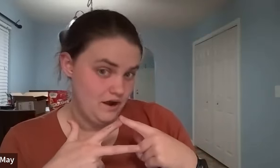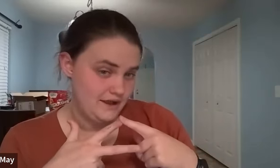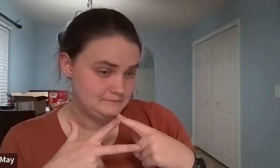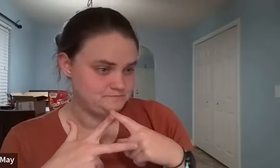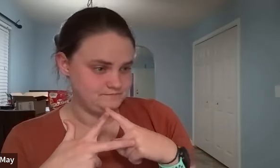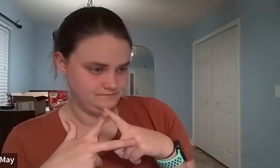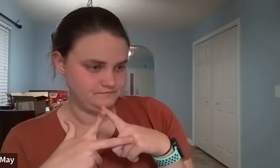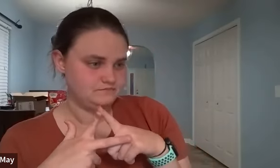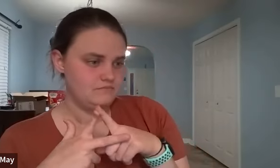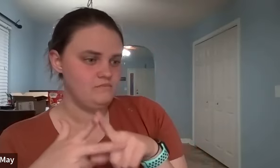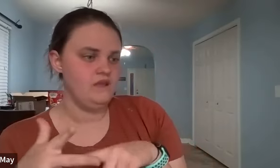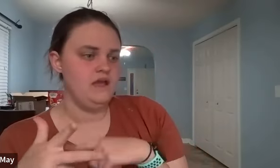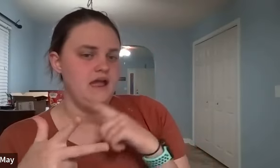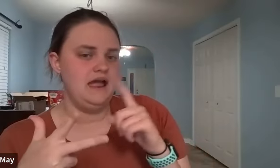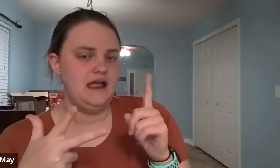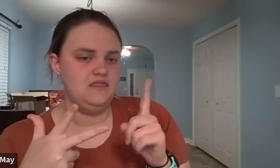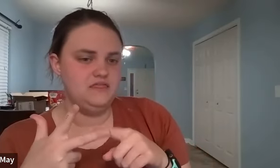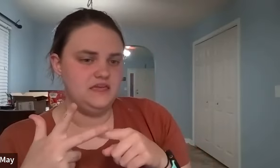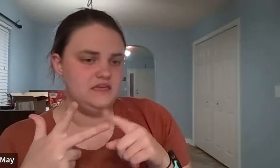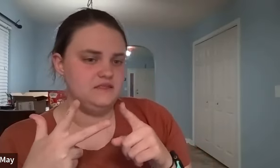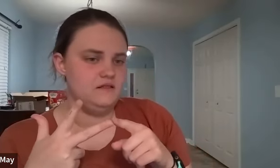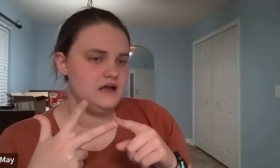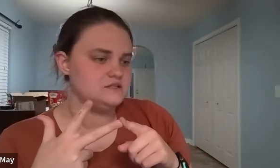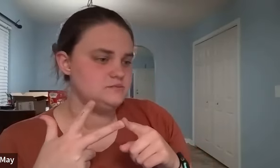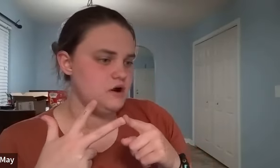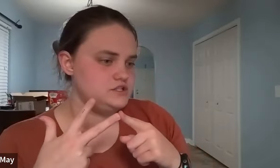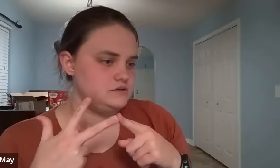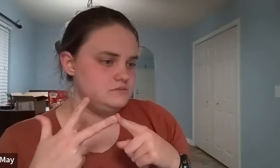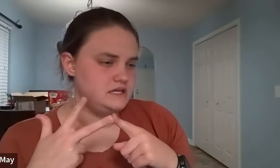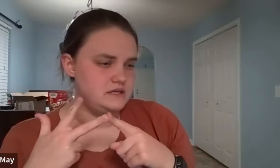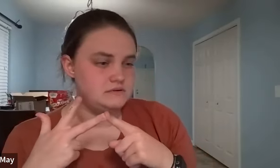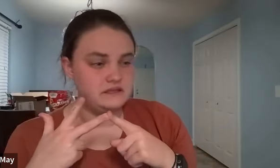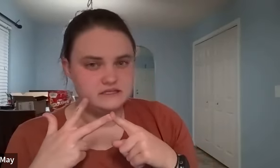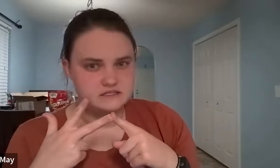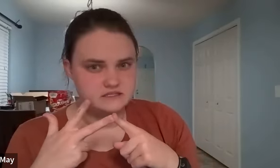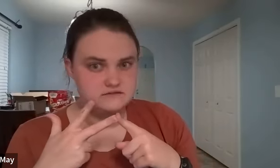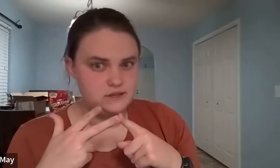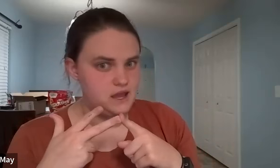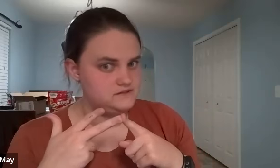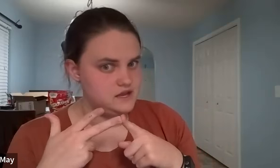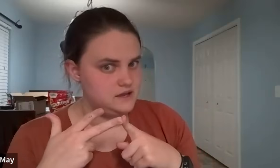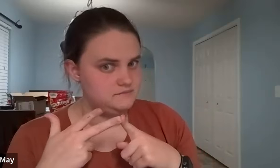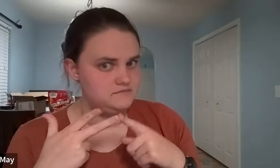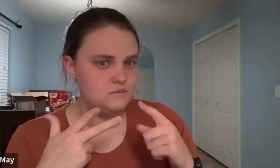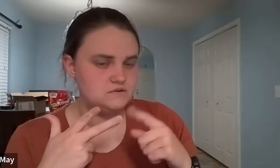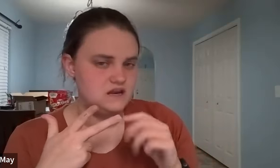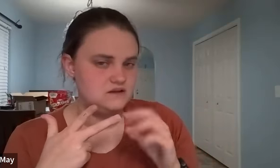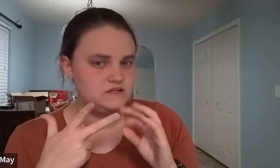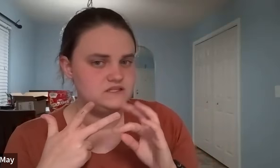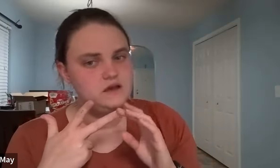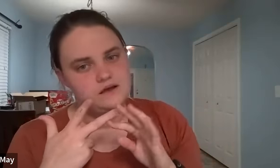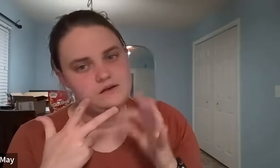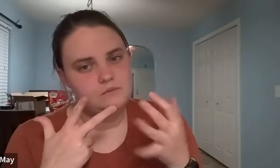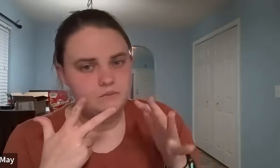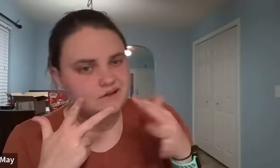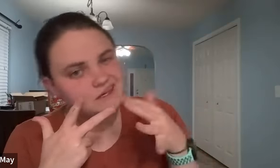why. And then the last part should be places if we have time. That one's kind of always one we